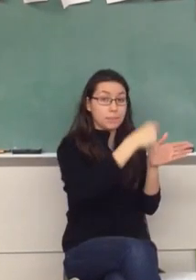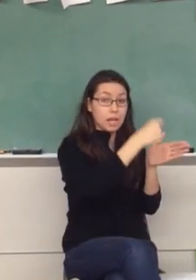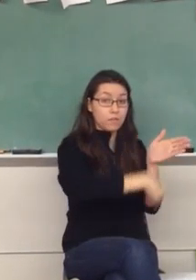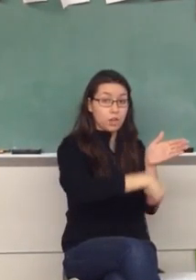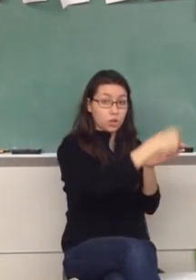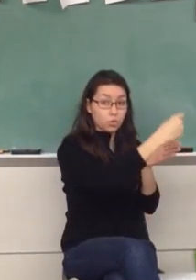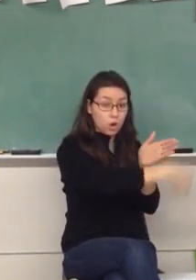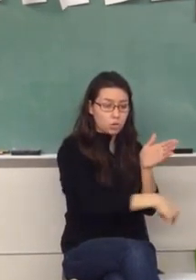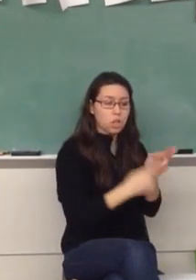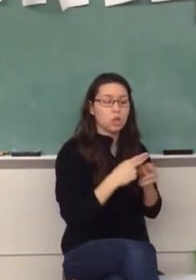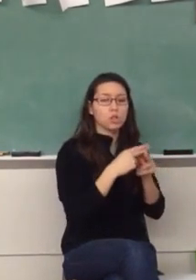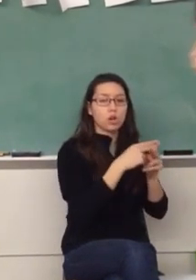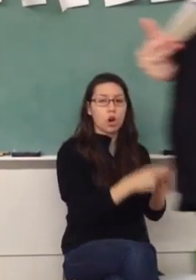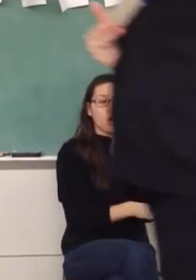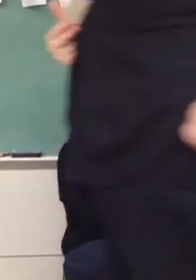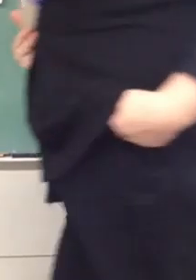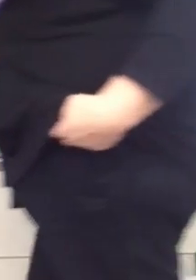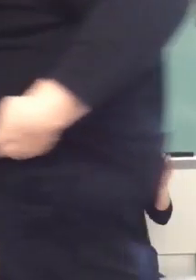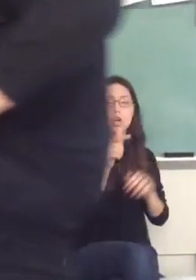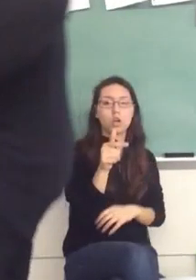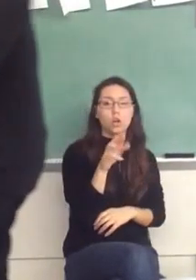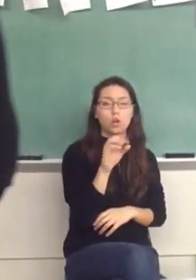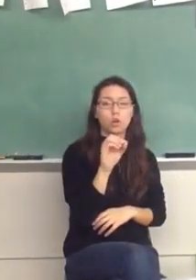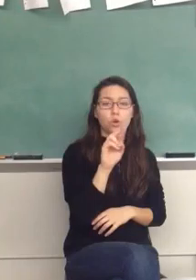there? 18 groups.